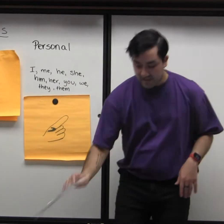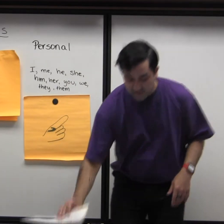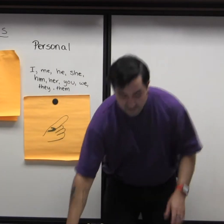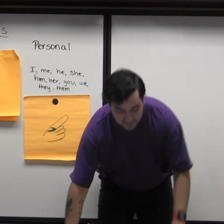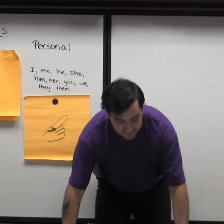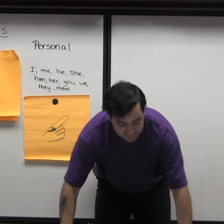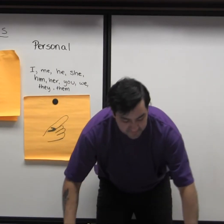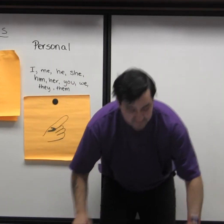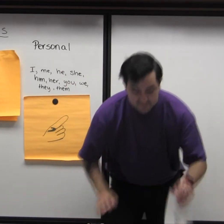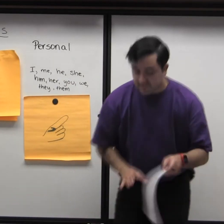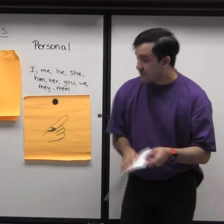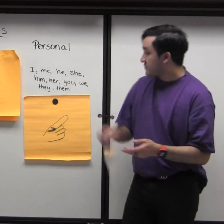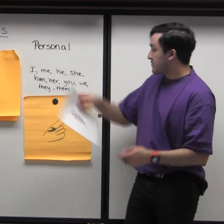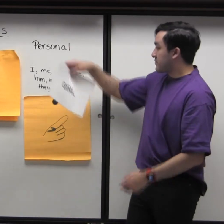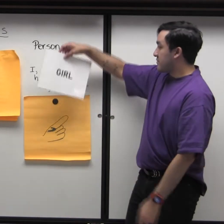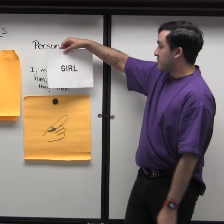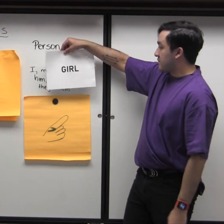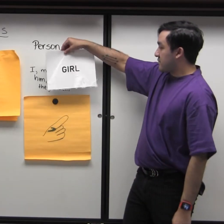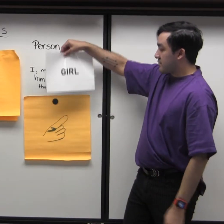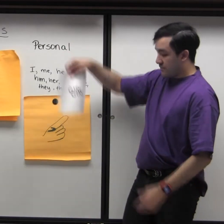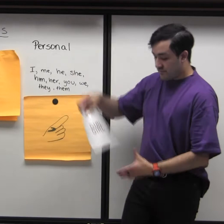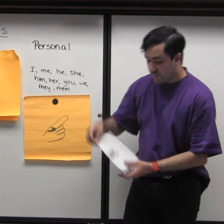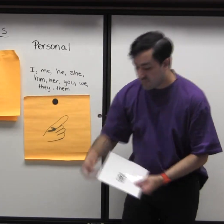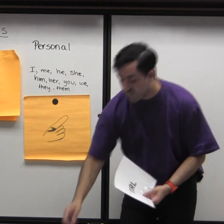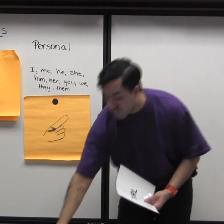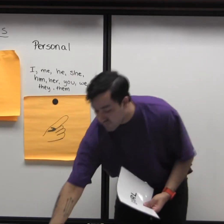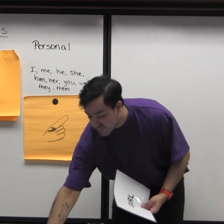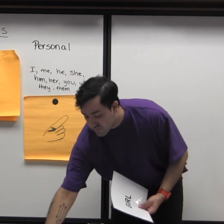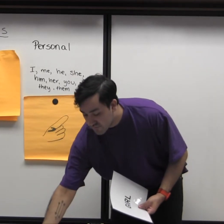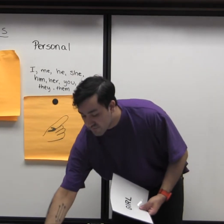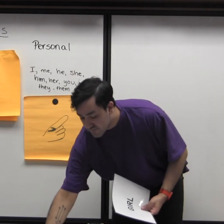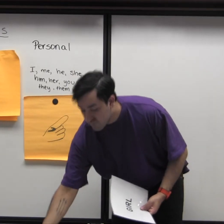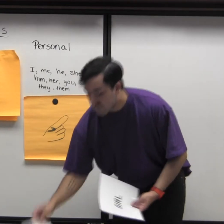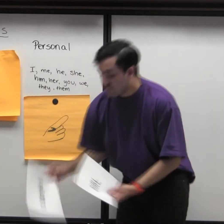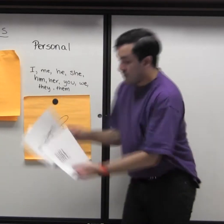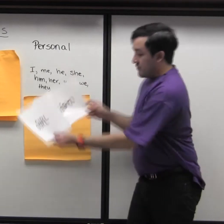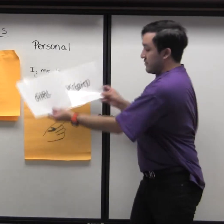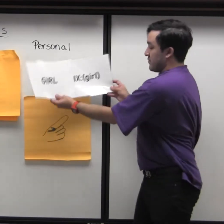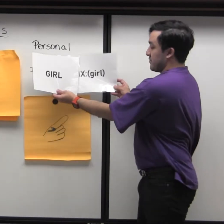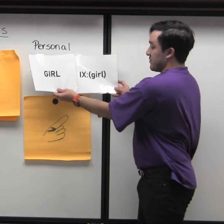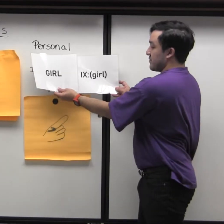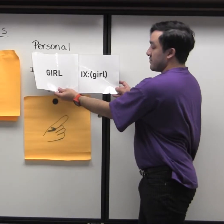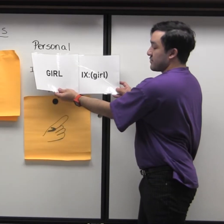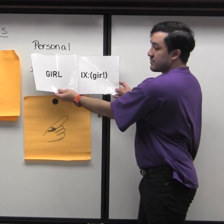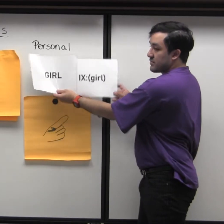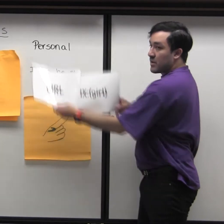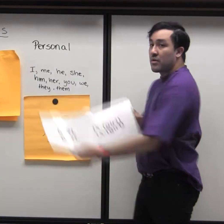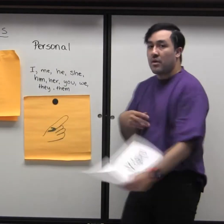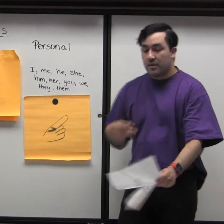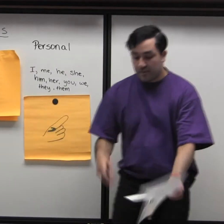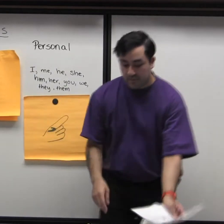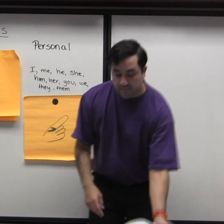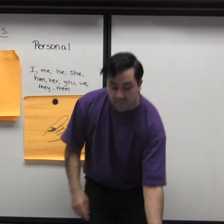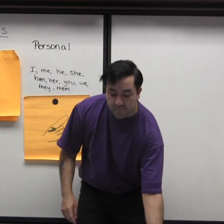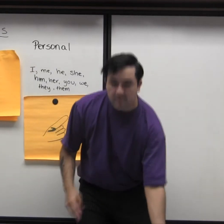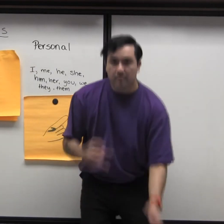IX means nothing, so we have to say the girl. We have to sign girl first, so now we have the female pronoun she or